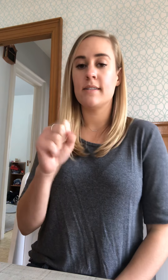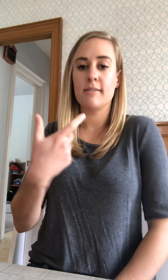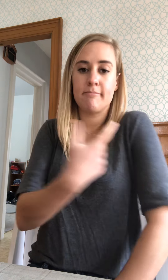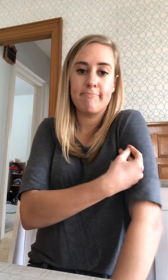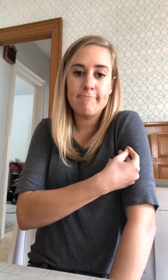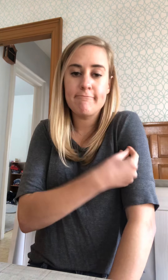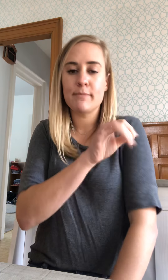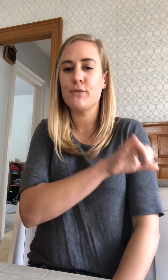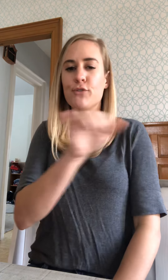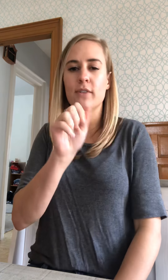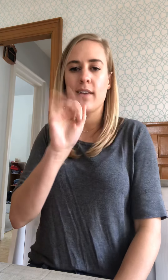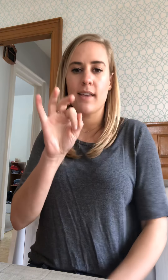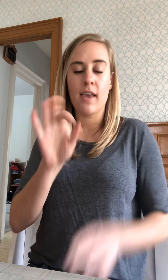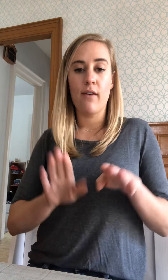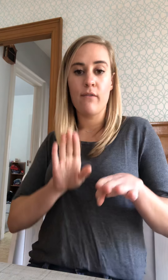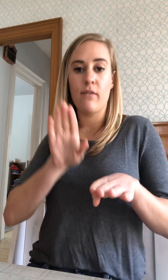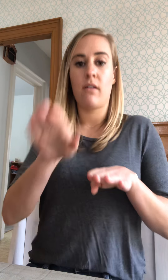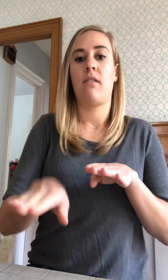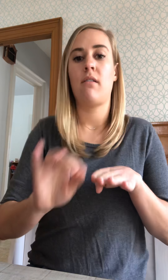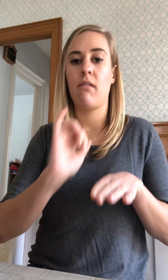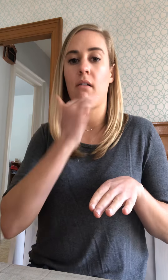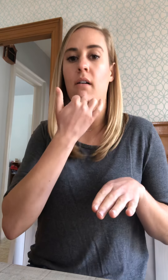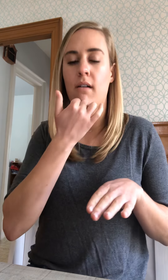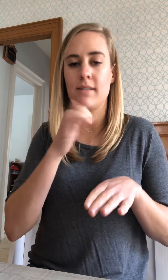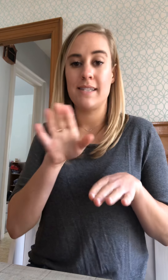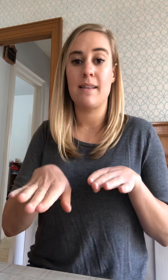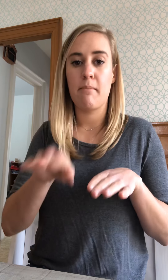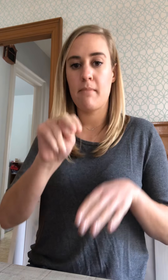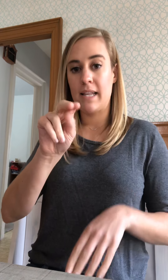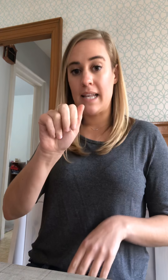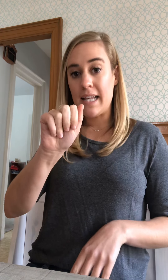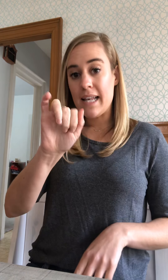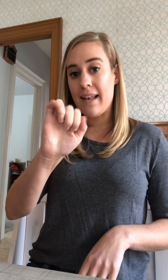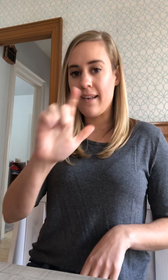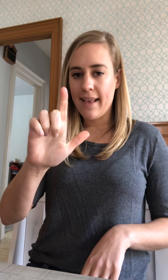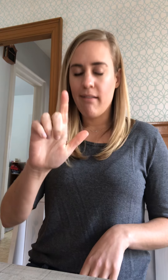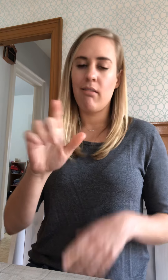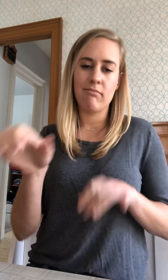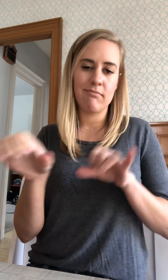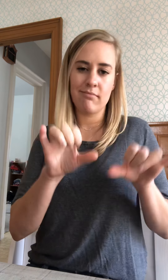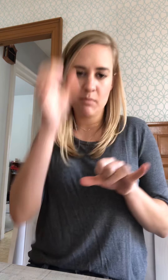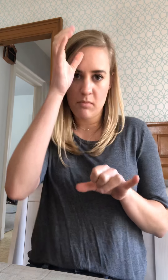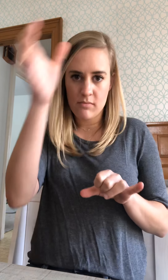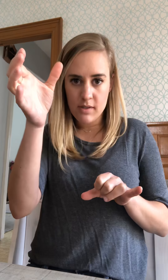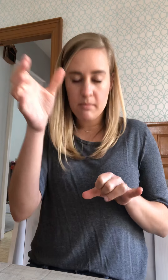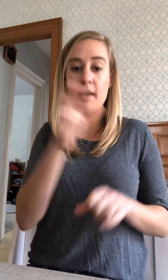nail or something like that. And antibiotics are definitely indicated in open fractures.